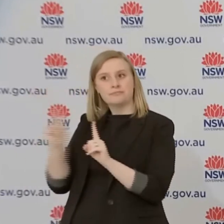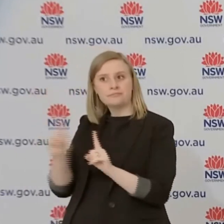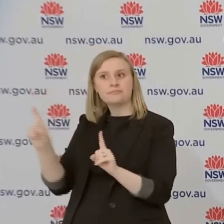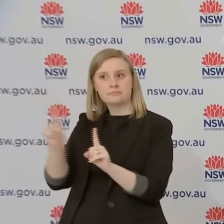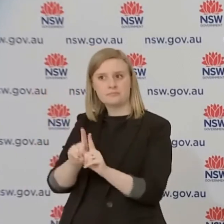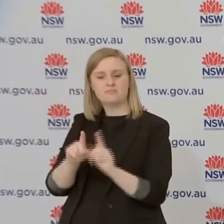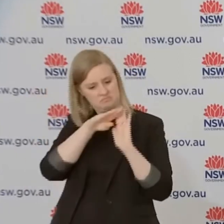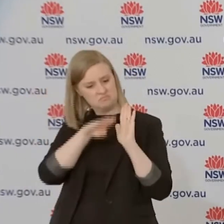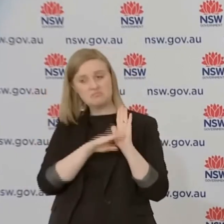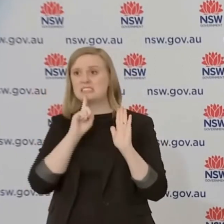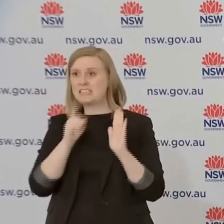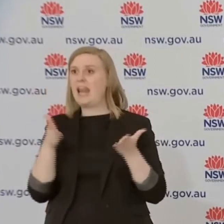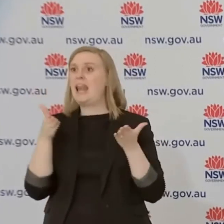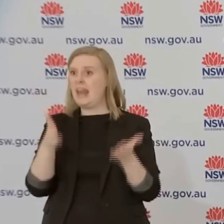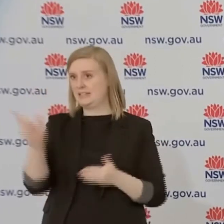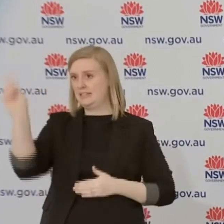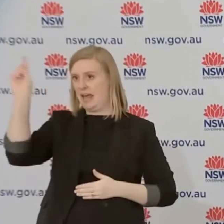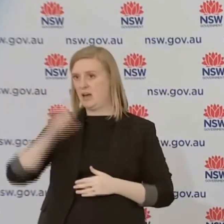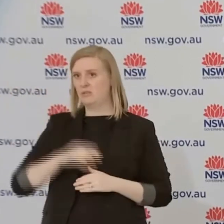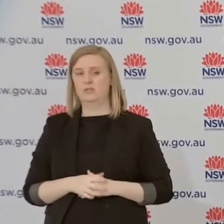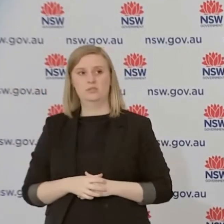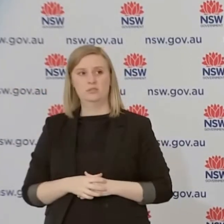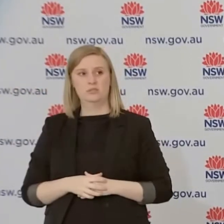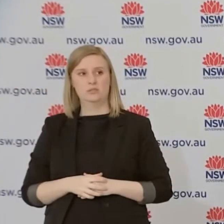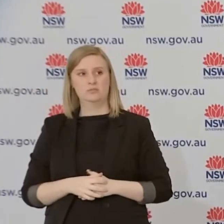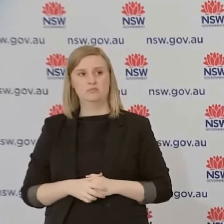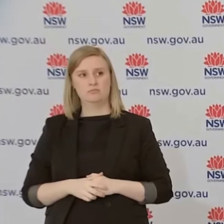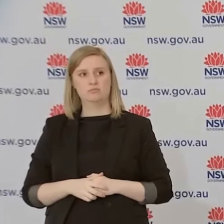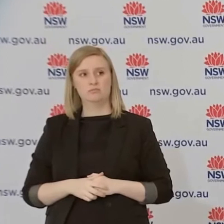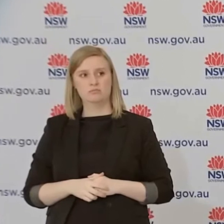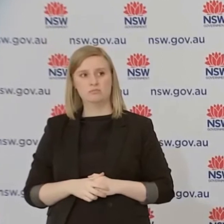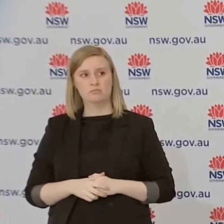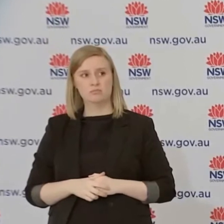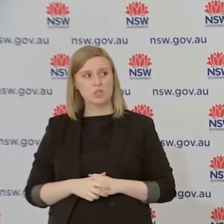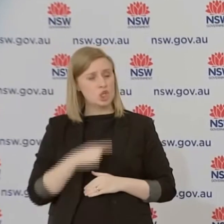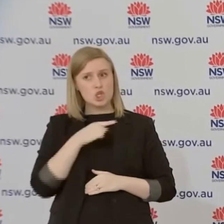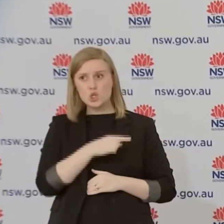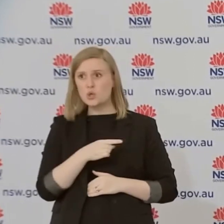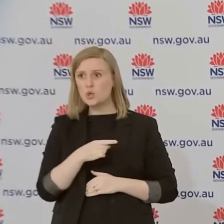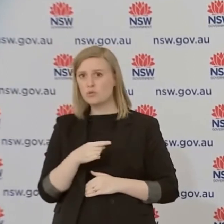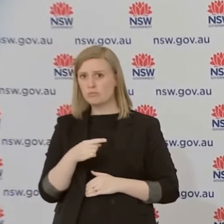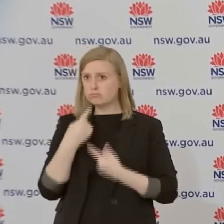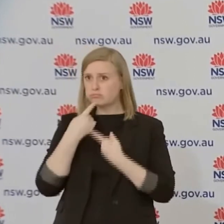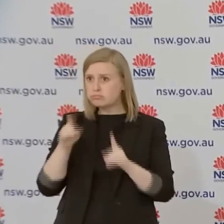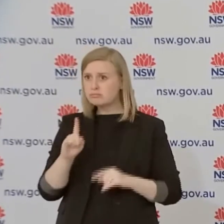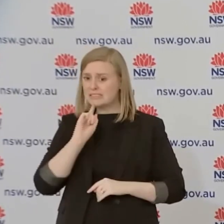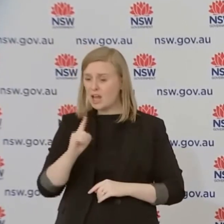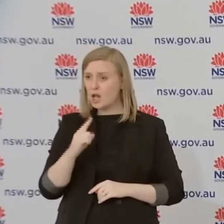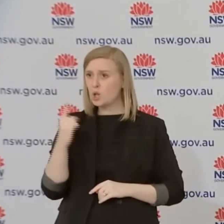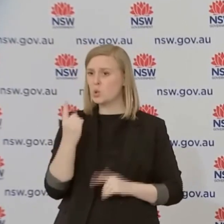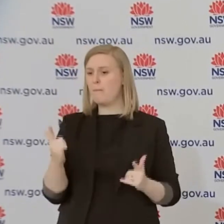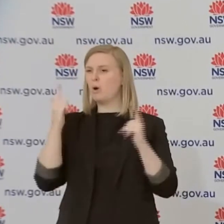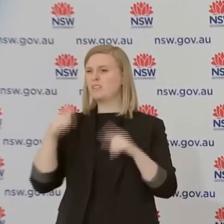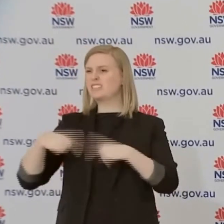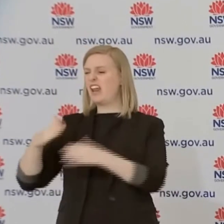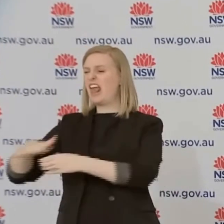support person with them while in hospital, do you call on chief executives in the LHDs to adopt this advice? Look,